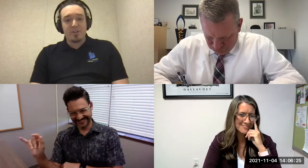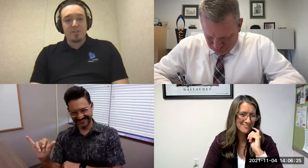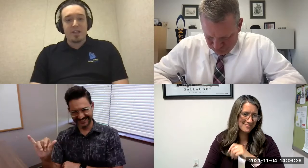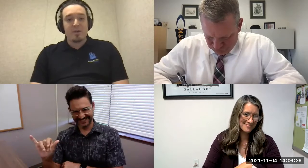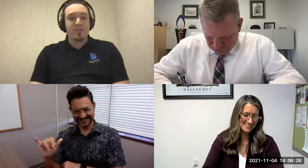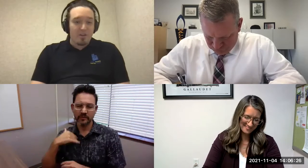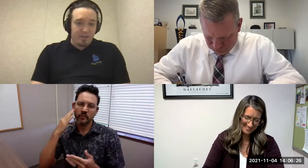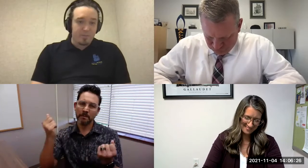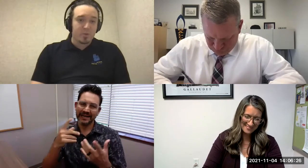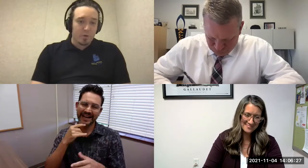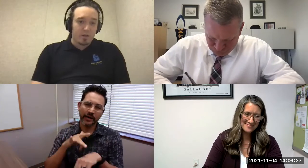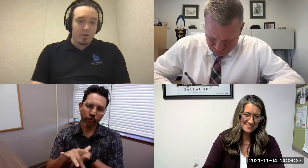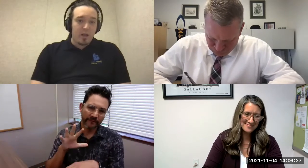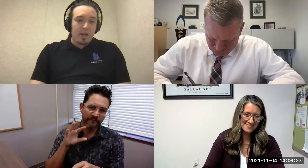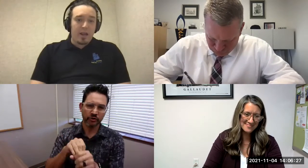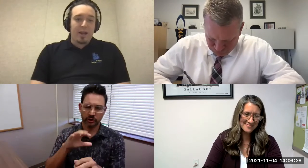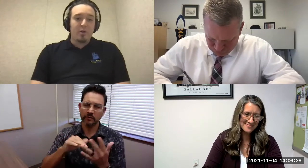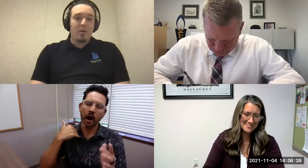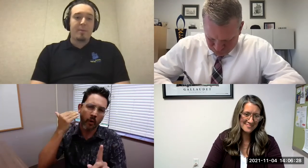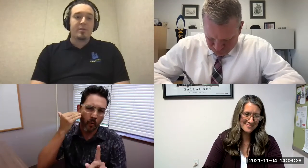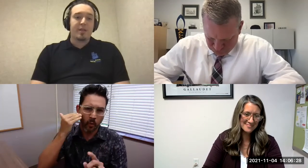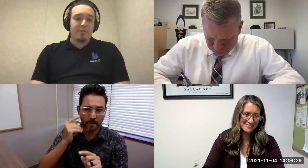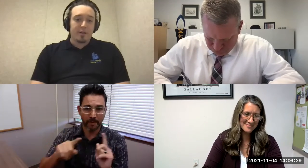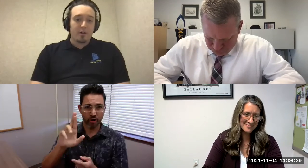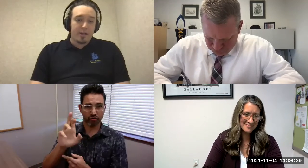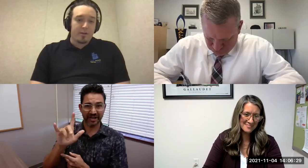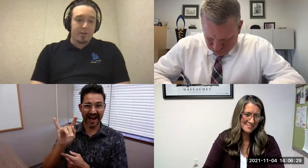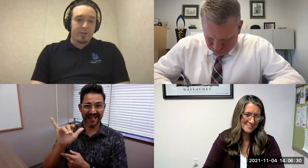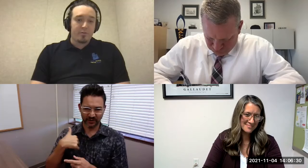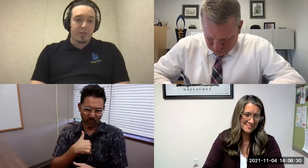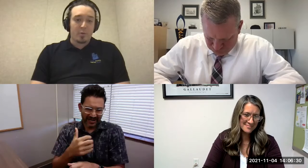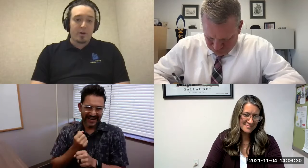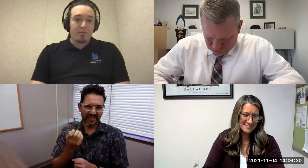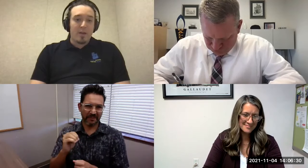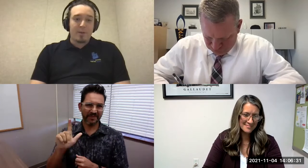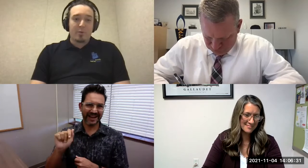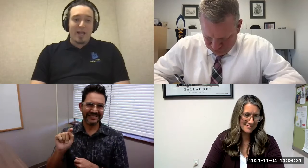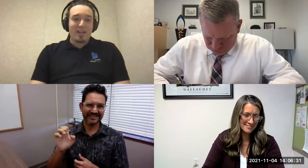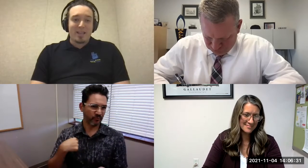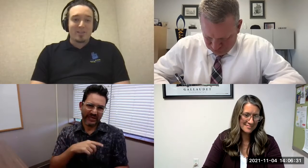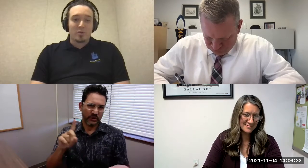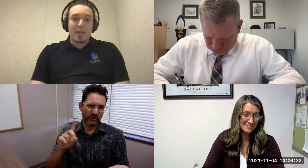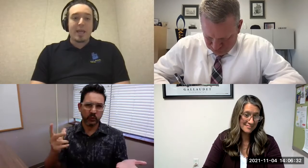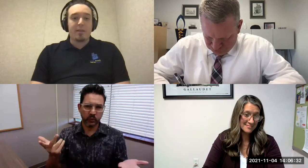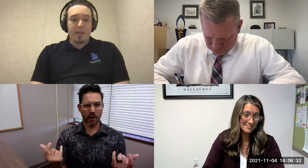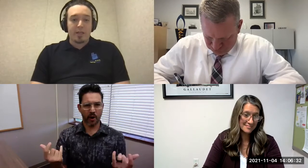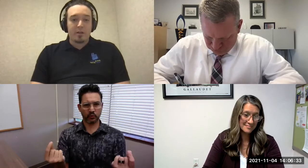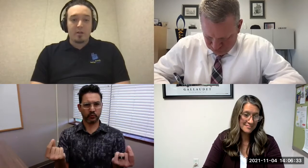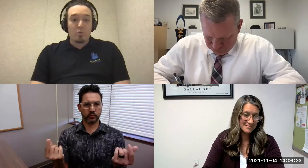issues and then resolving them as well. And I know a lot of people say early intervention, which I'm aware of, but the reality is we get them late. We